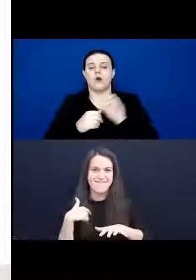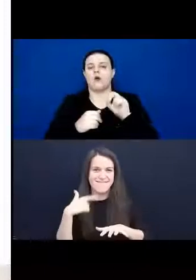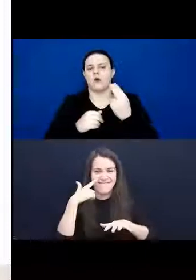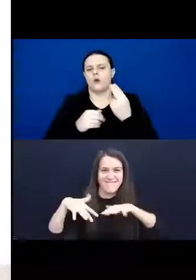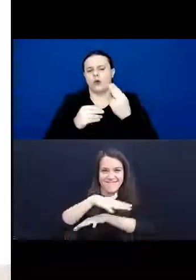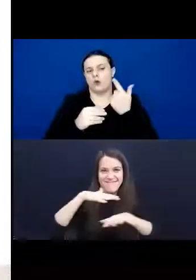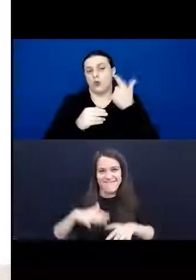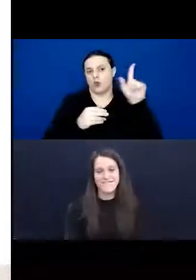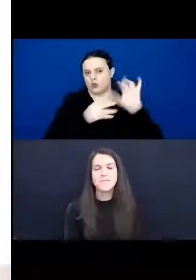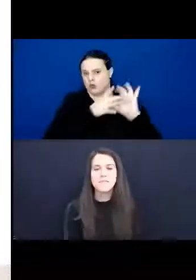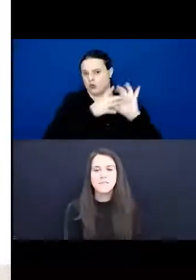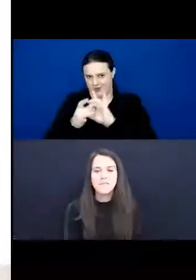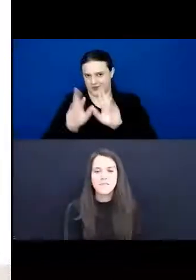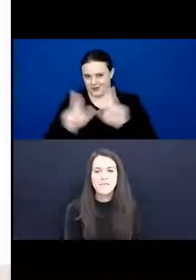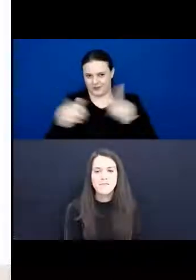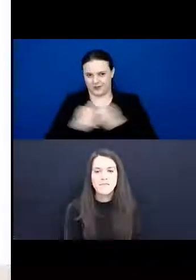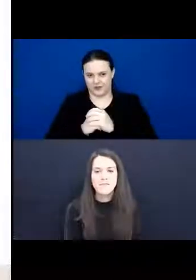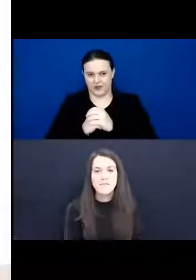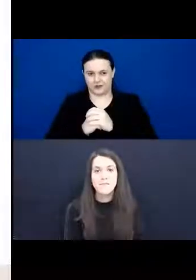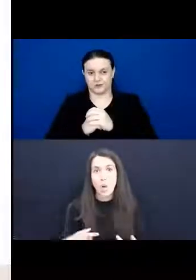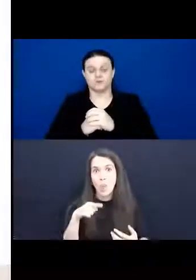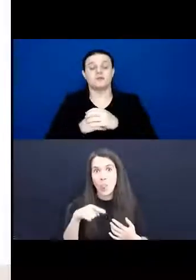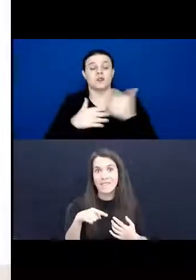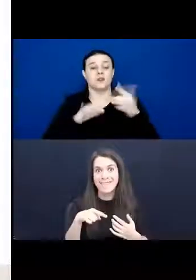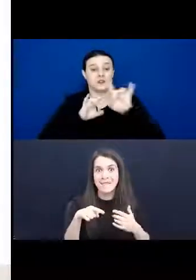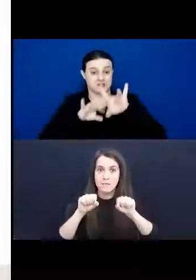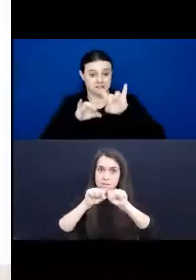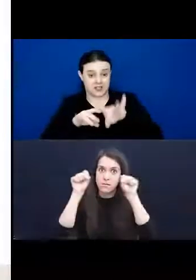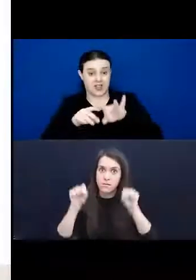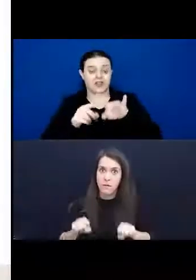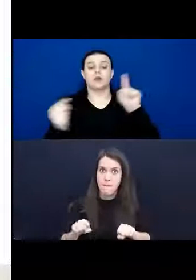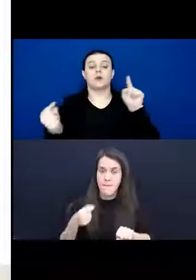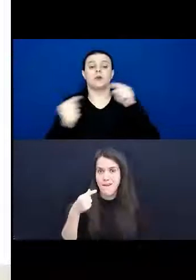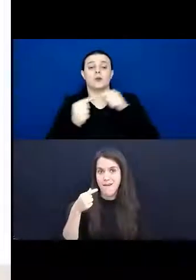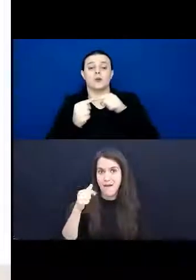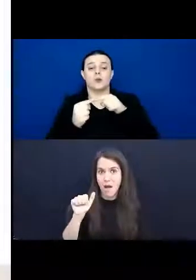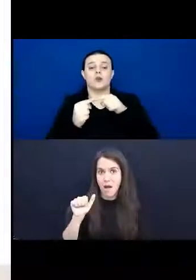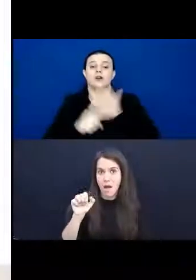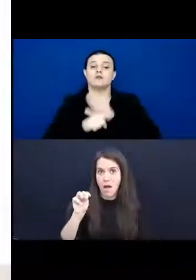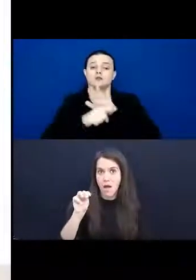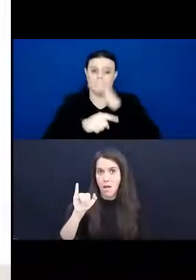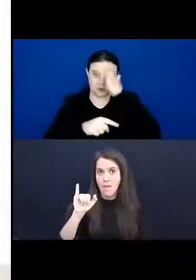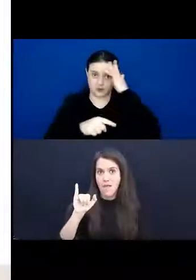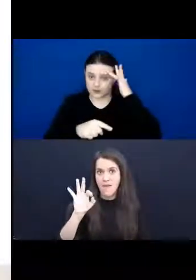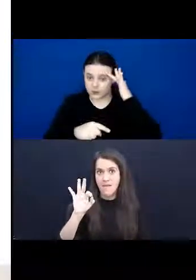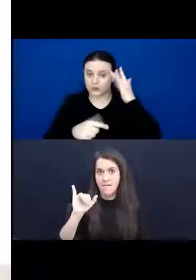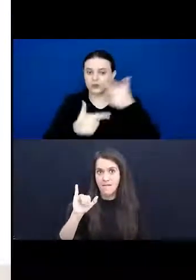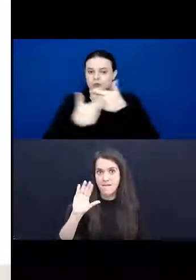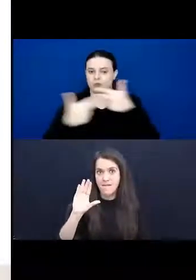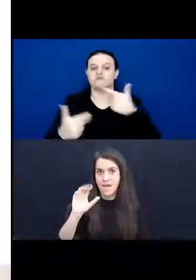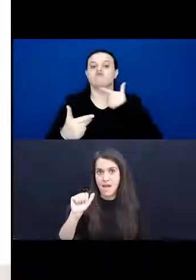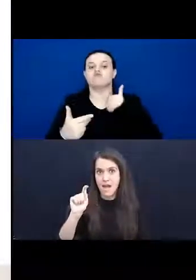contexts. Gamification techniques apply people's natural desires